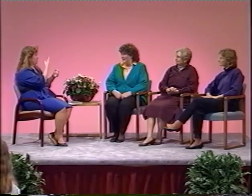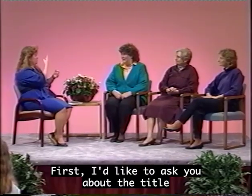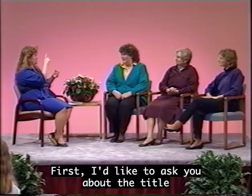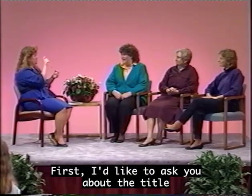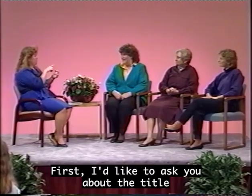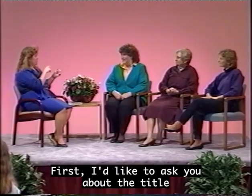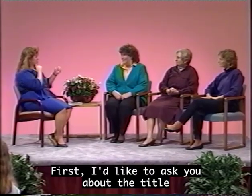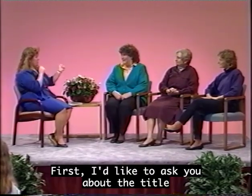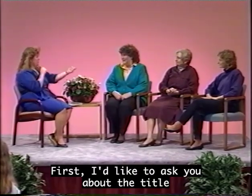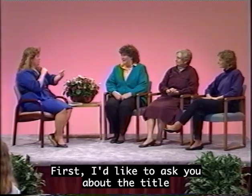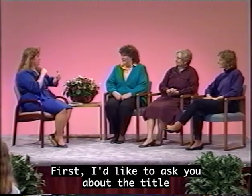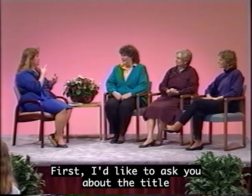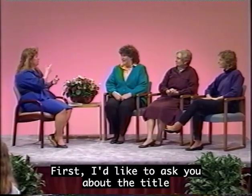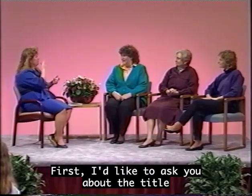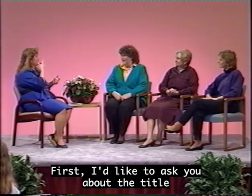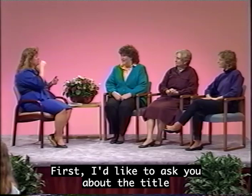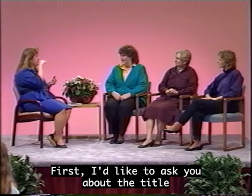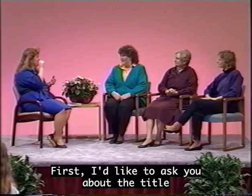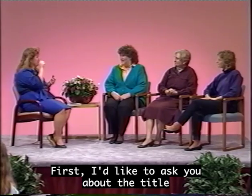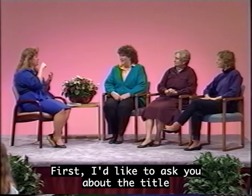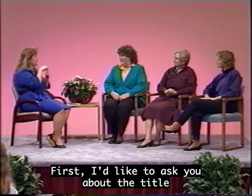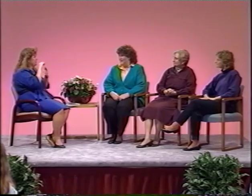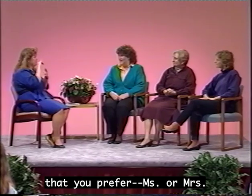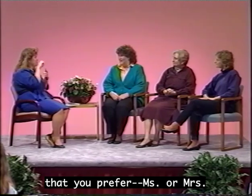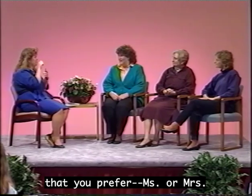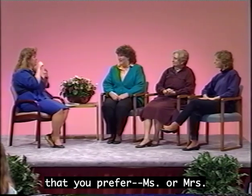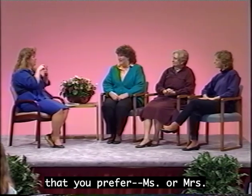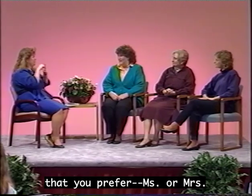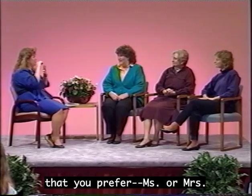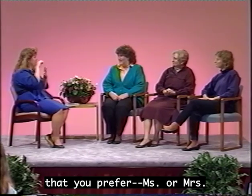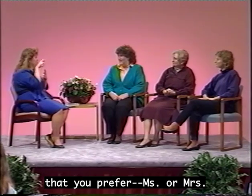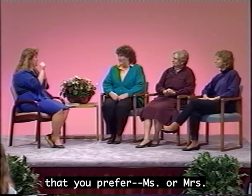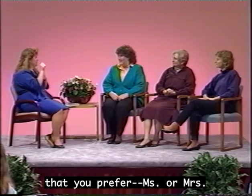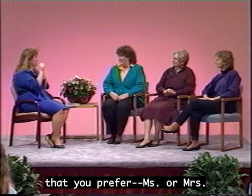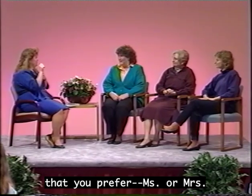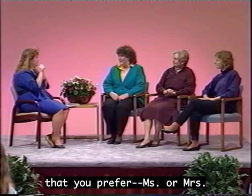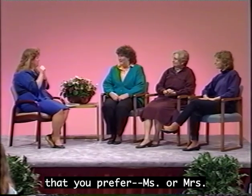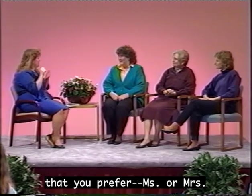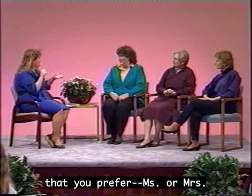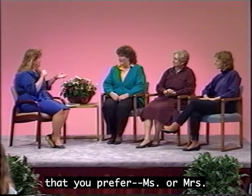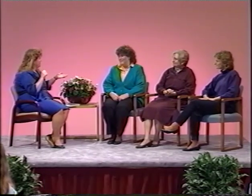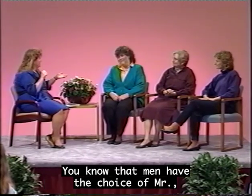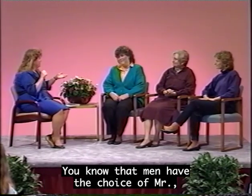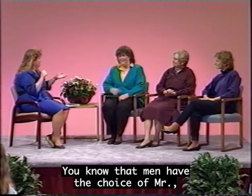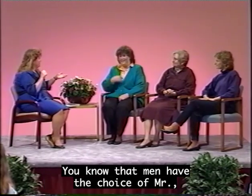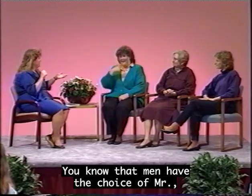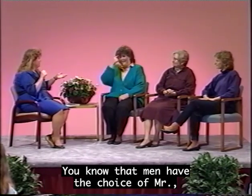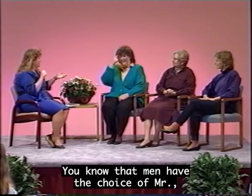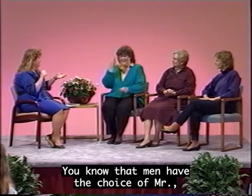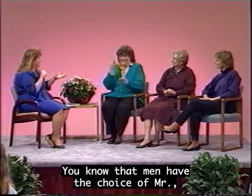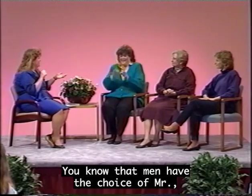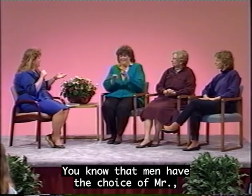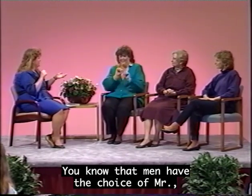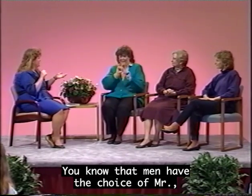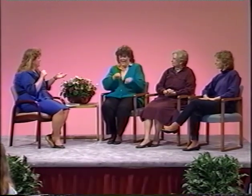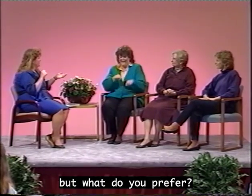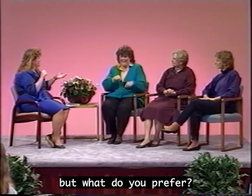First, I'd like to ask you about the title that you prefer, Ms. or Mrs. You know that men have the choice of Mr., but what do you prefer? I